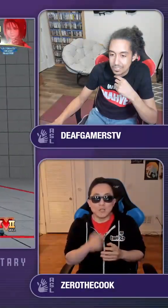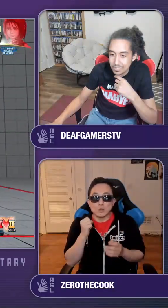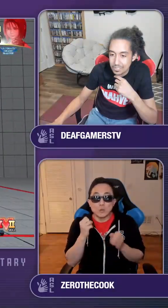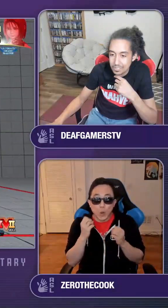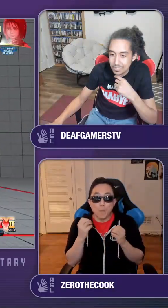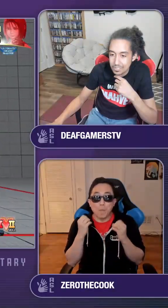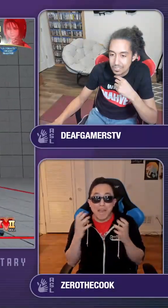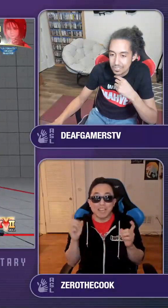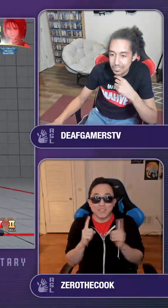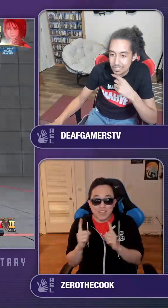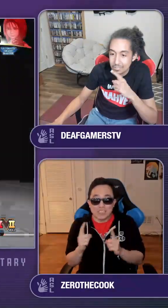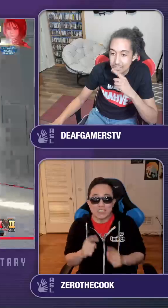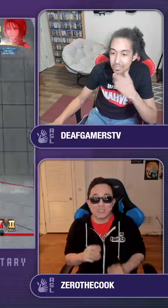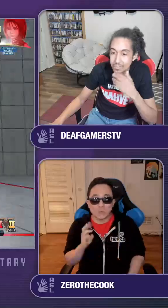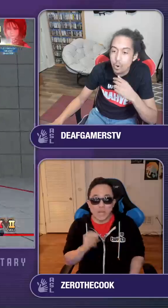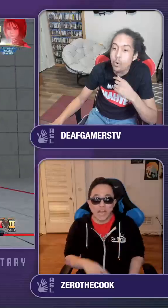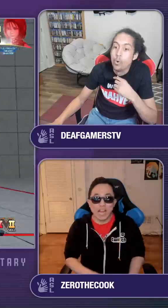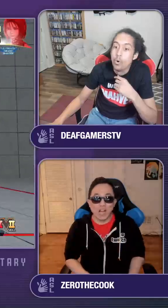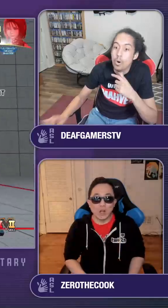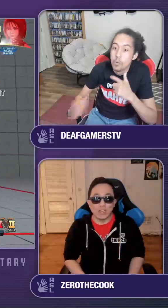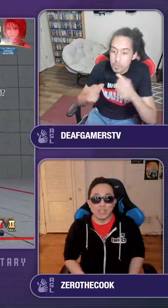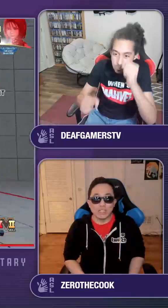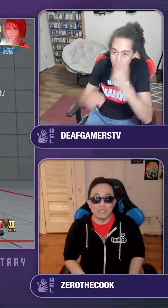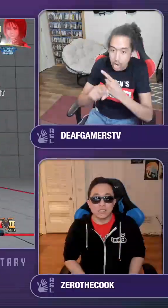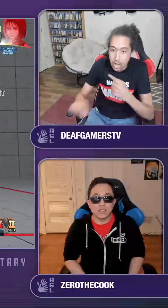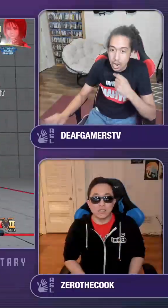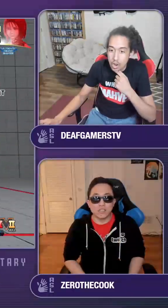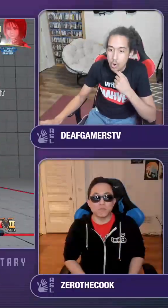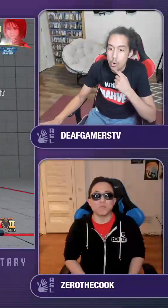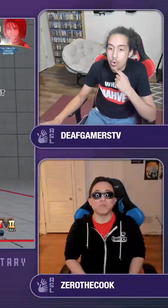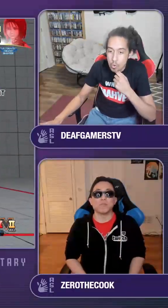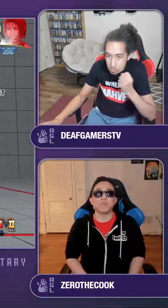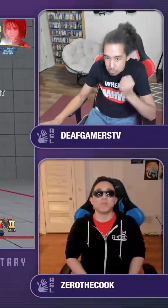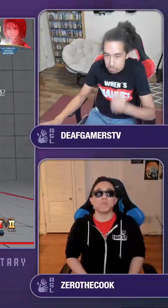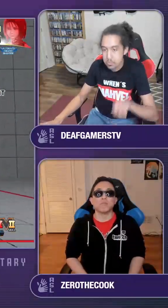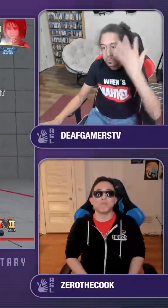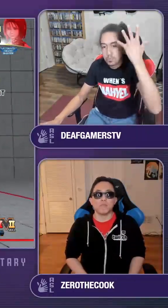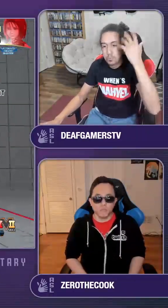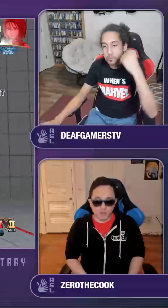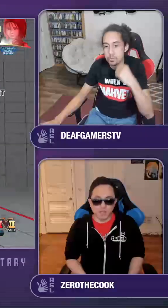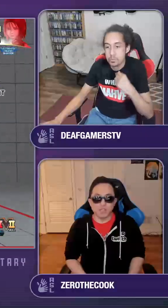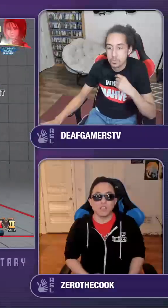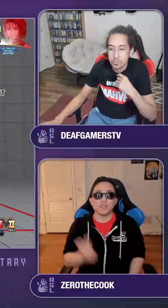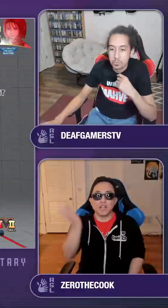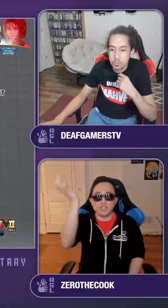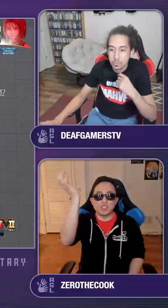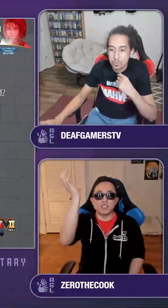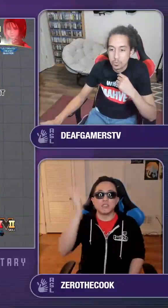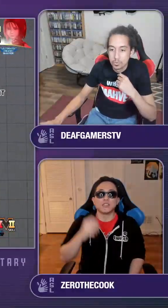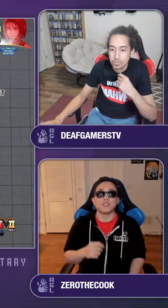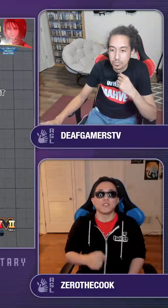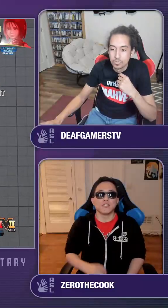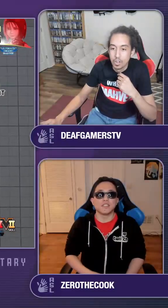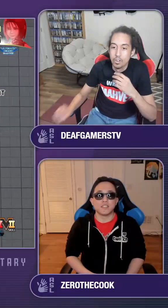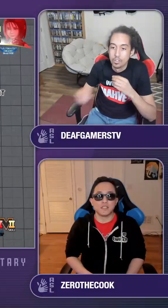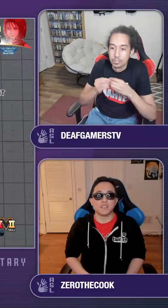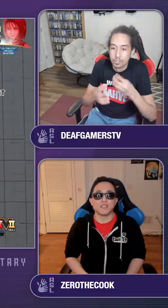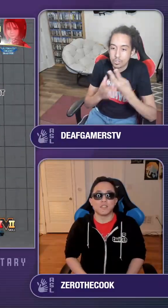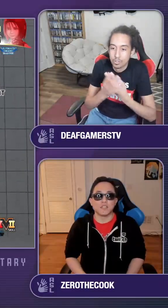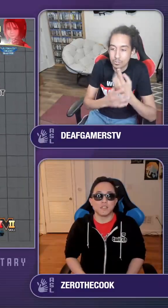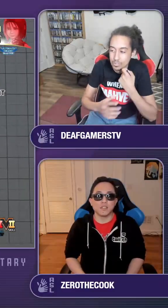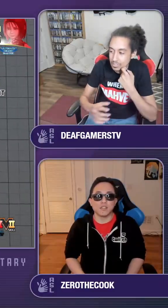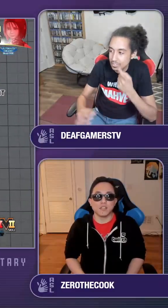single confirm that they get, every single time they push you a little bit closer to the corner, every time they activate V trigger and you're eating, you know,